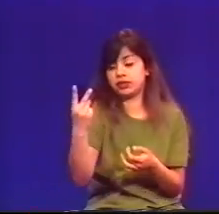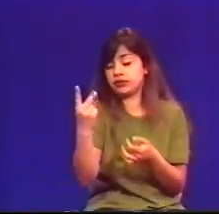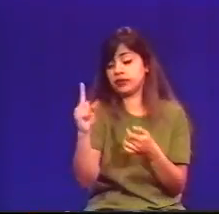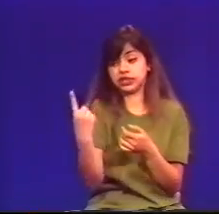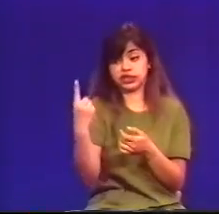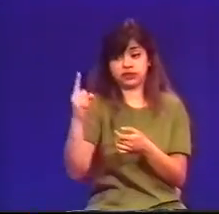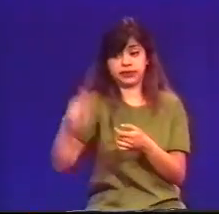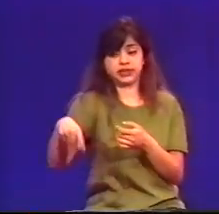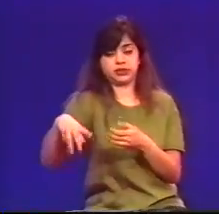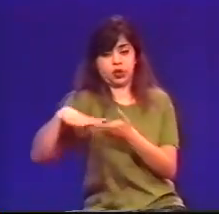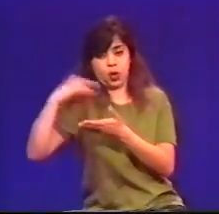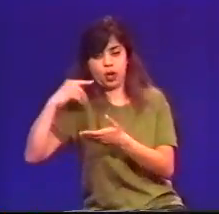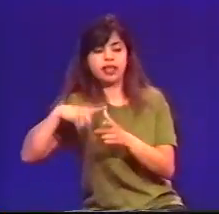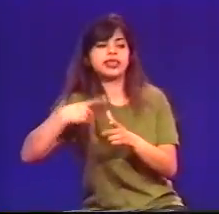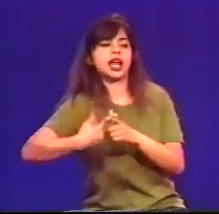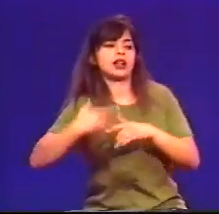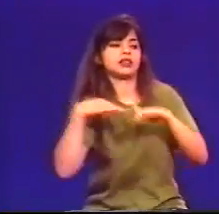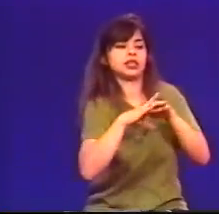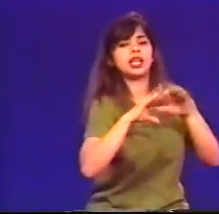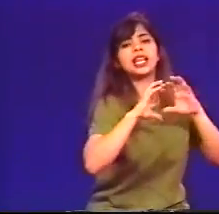I started in ASL 2.